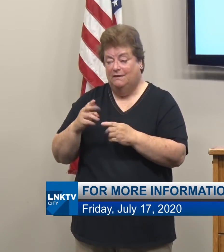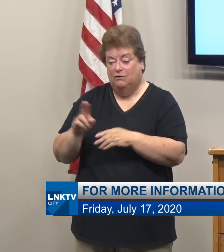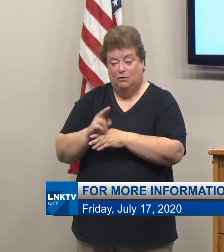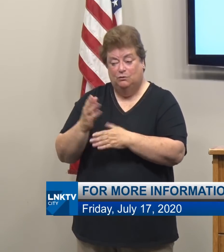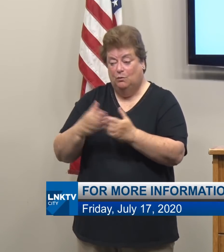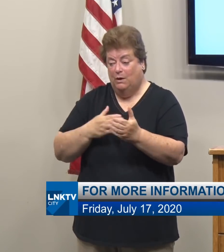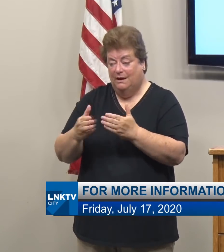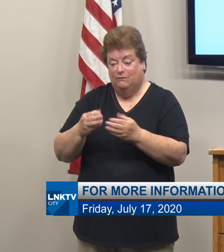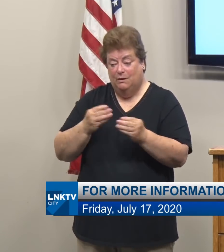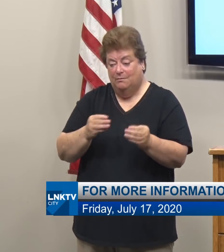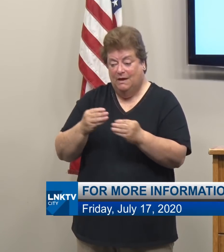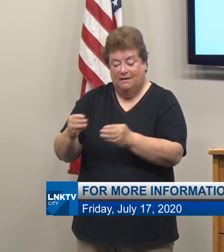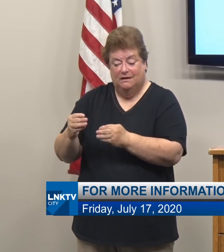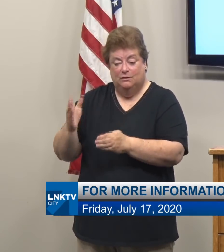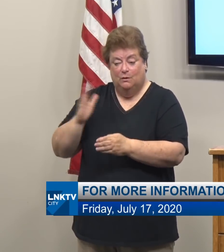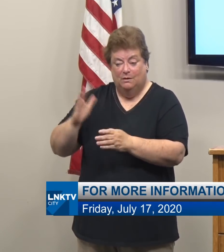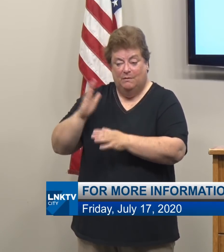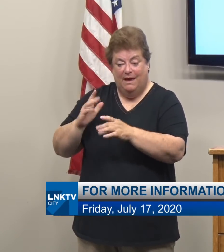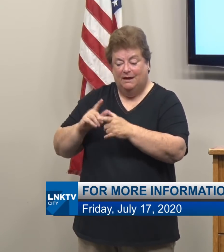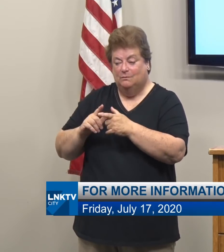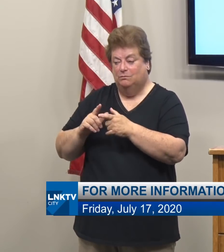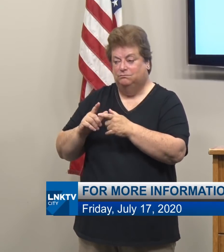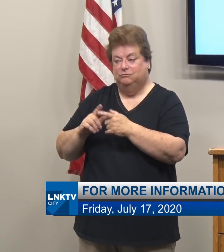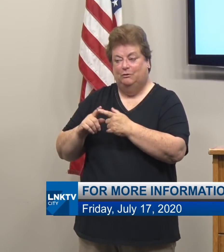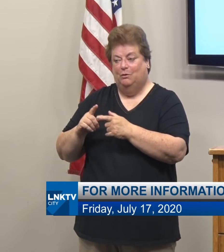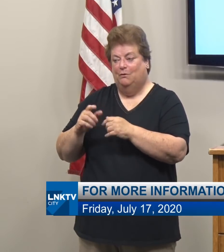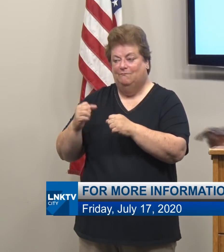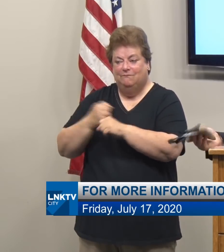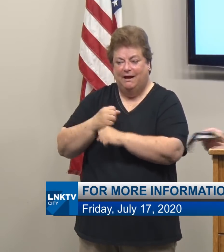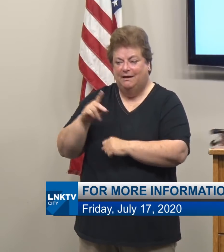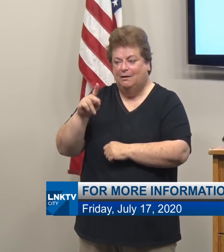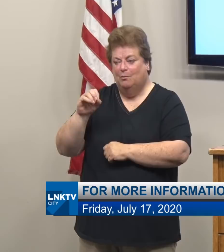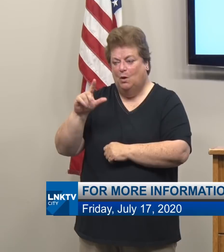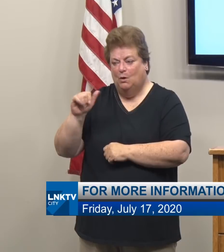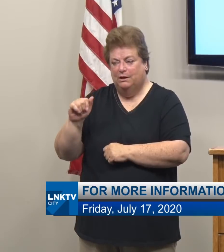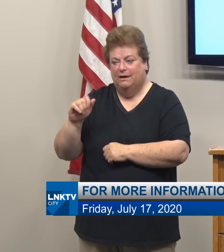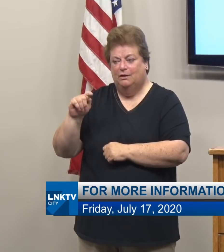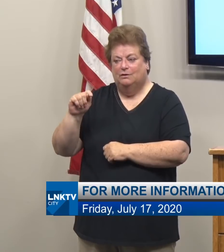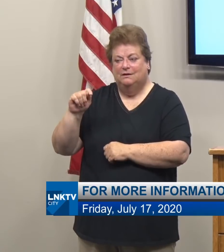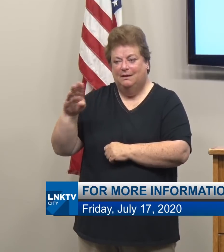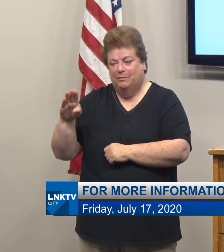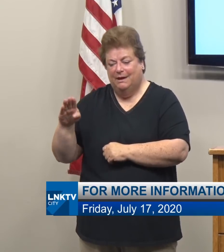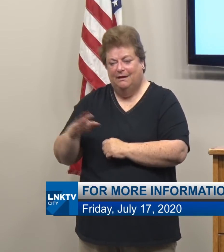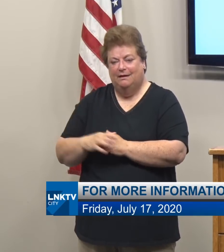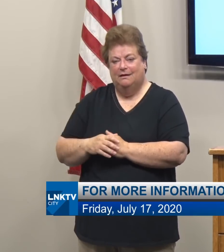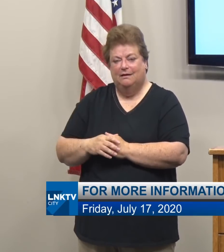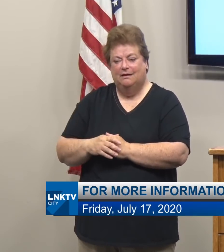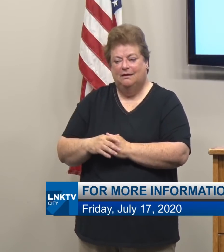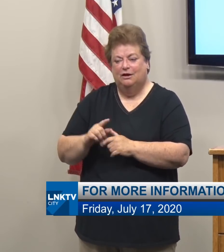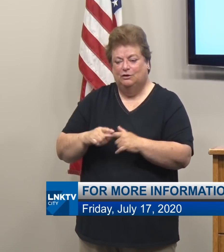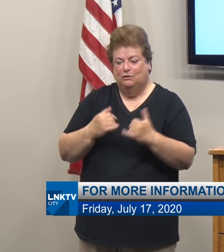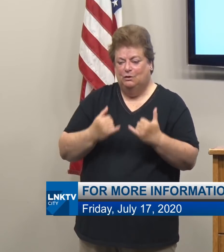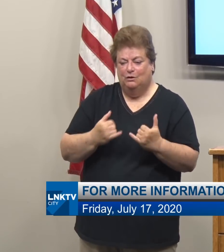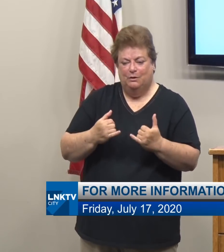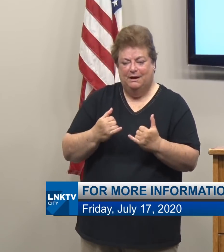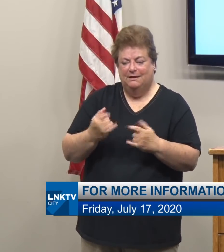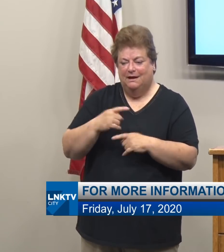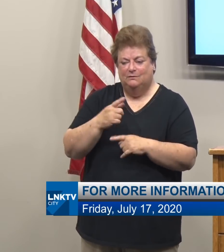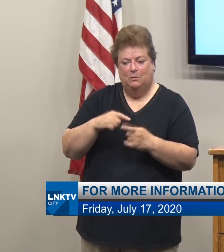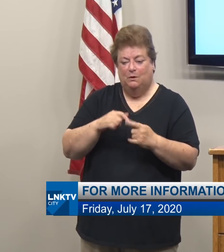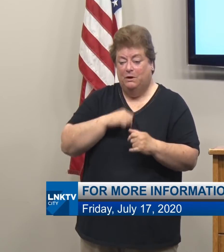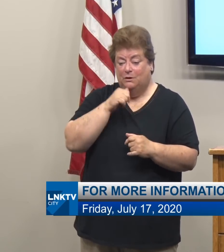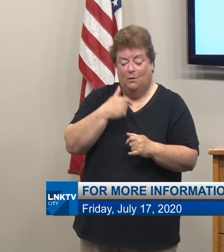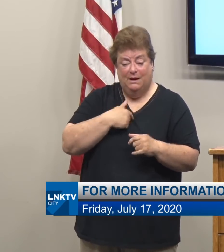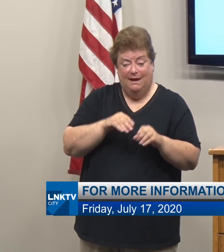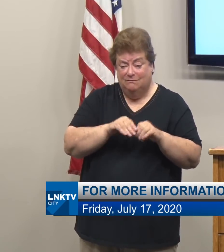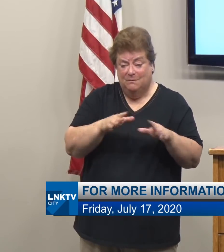necessary, going back to the days when they were fighting polio and tuberculosis to current days when we don't have a pandemic going on. We've got a